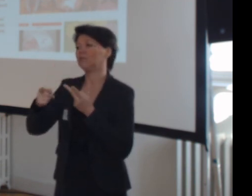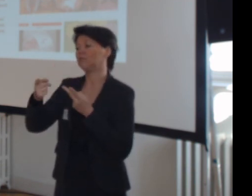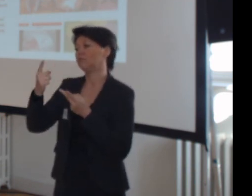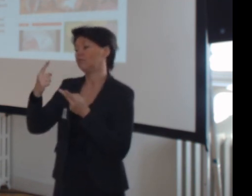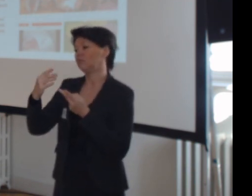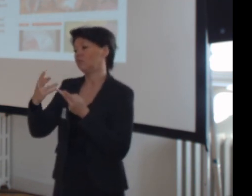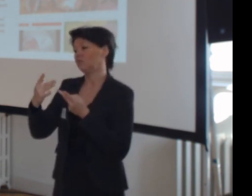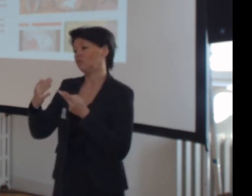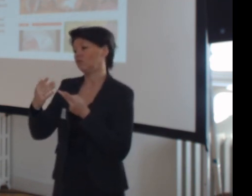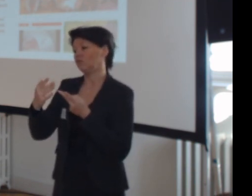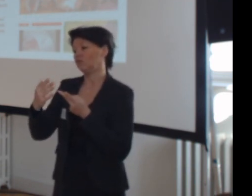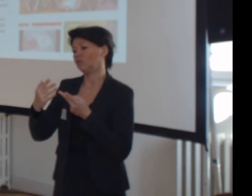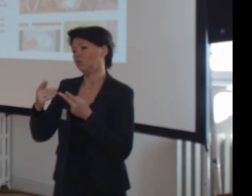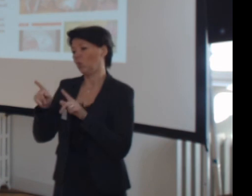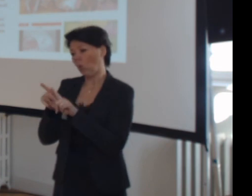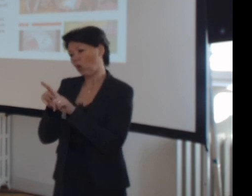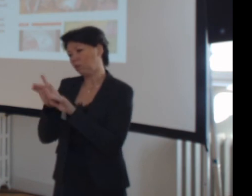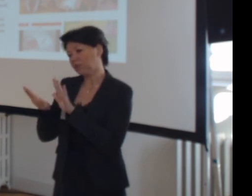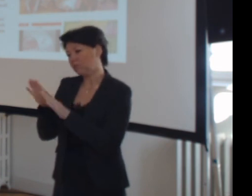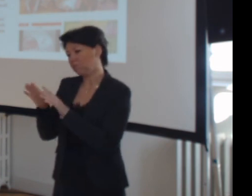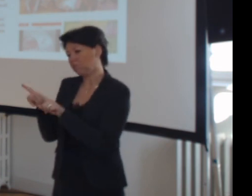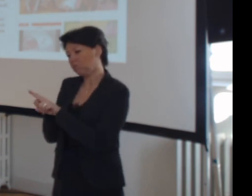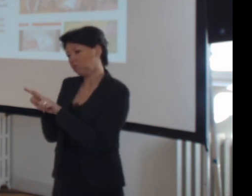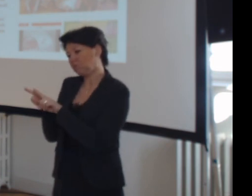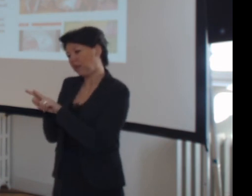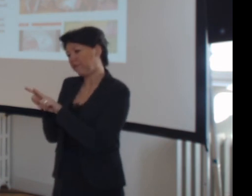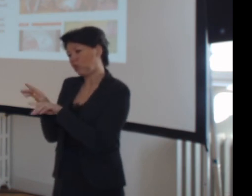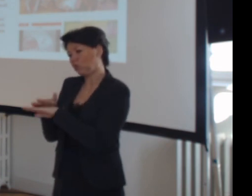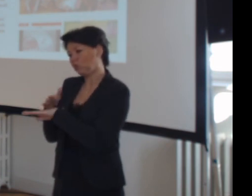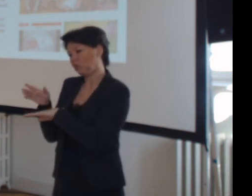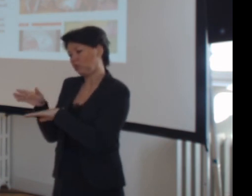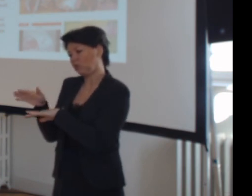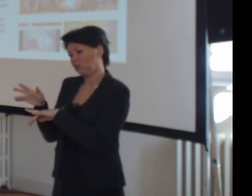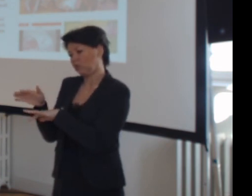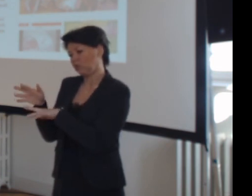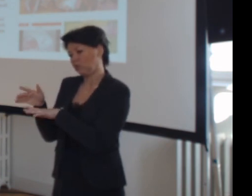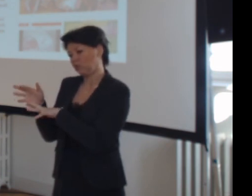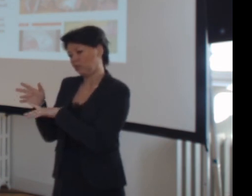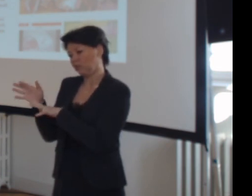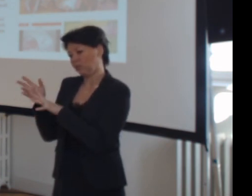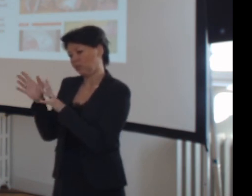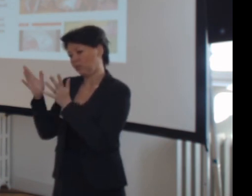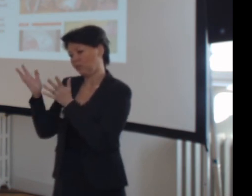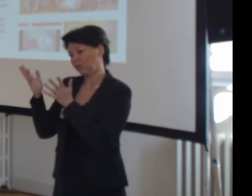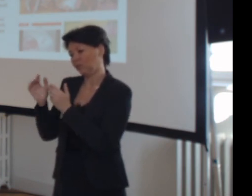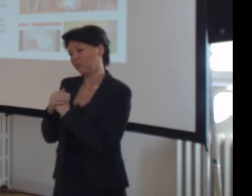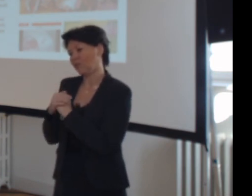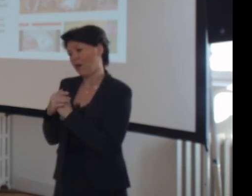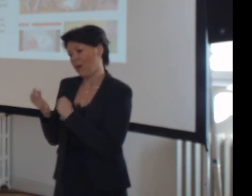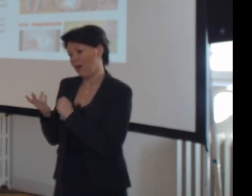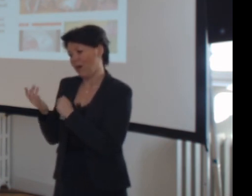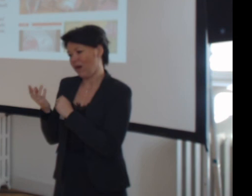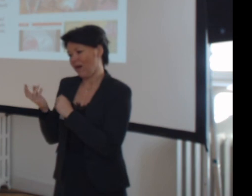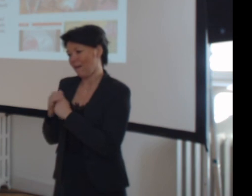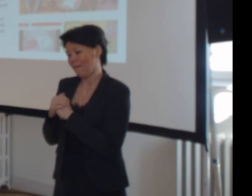launch a similar part on